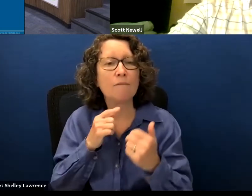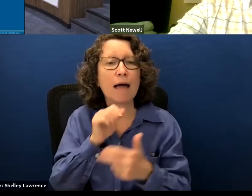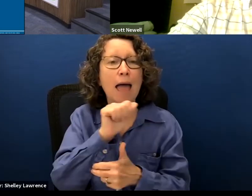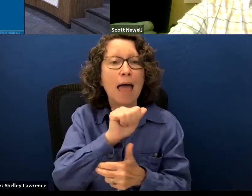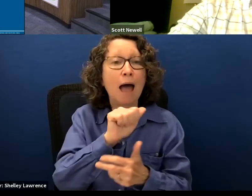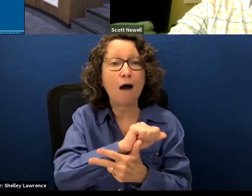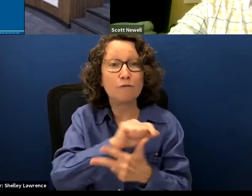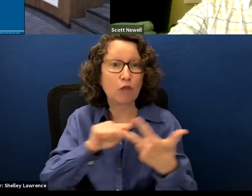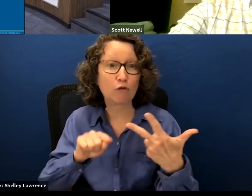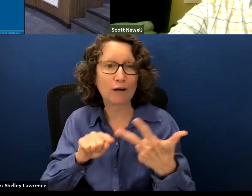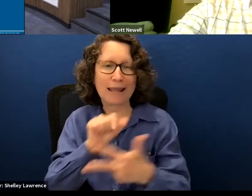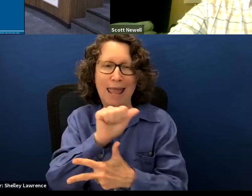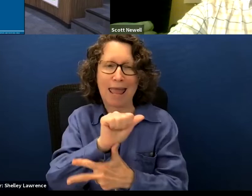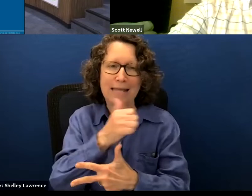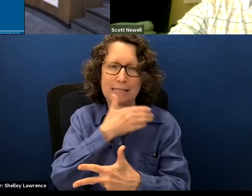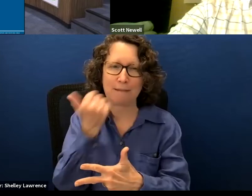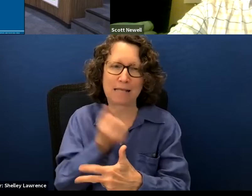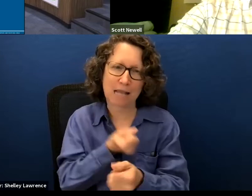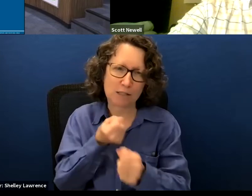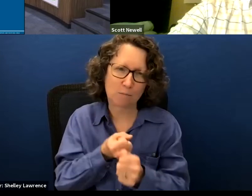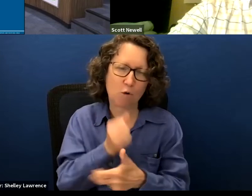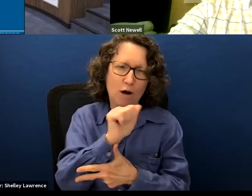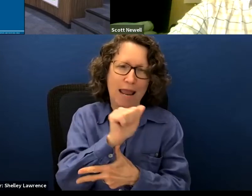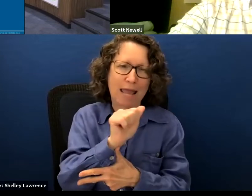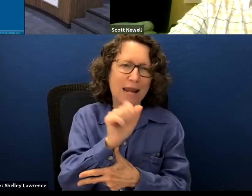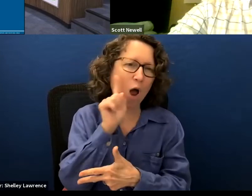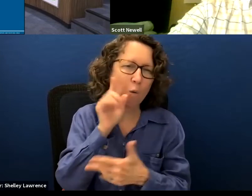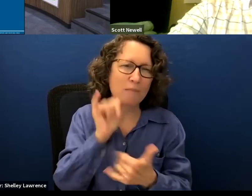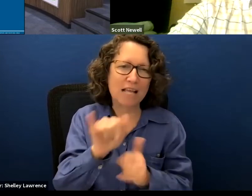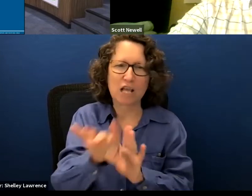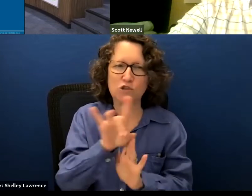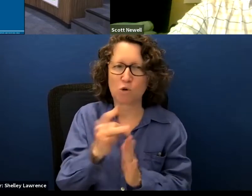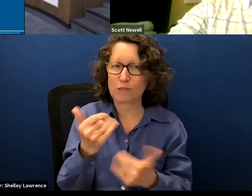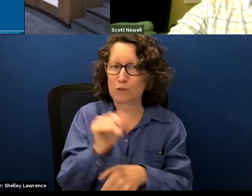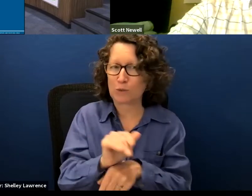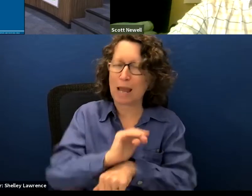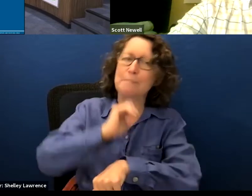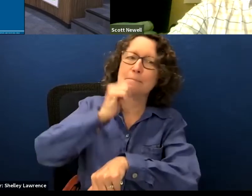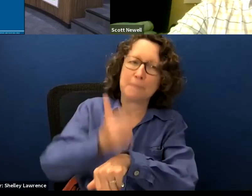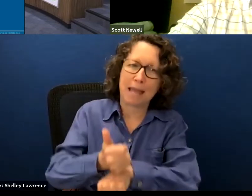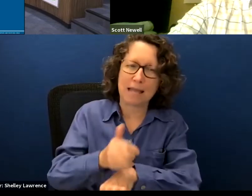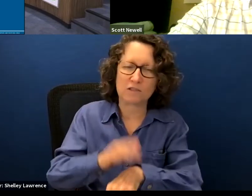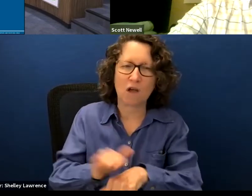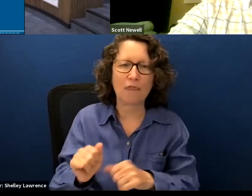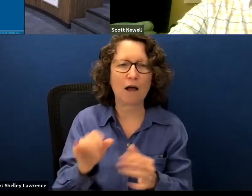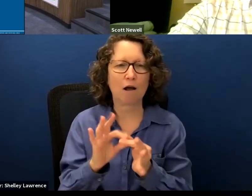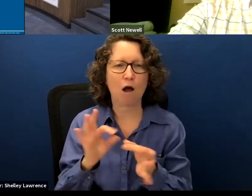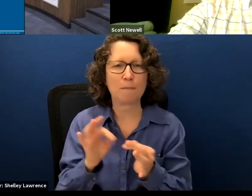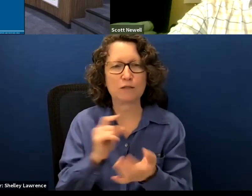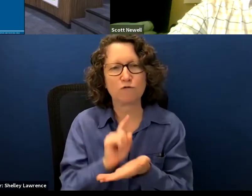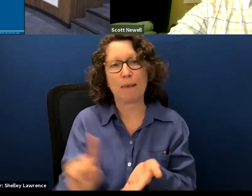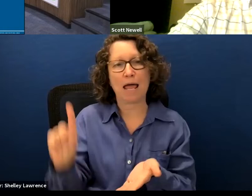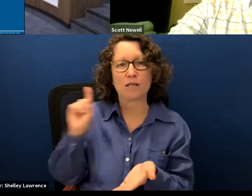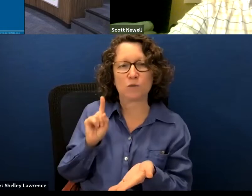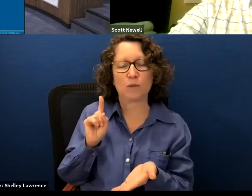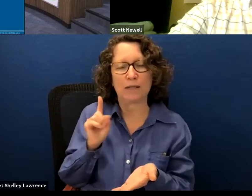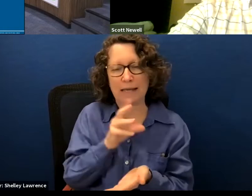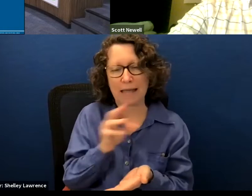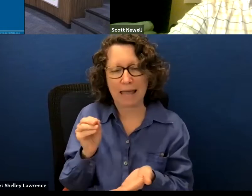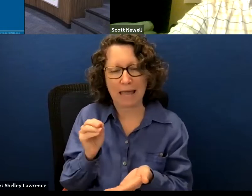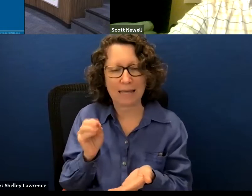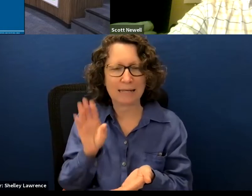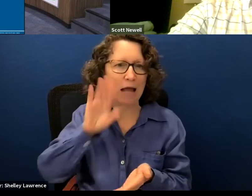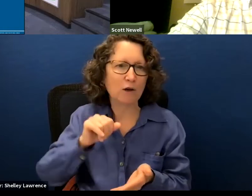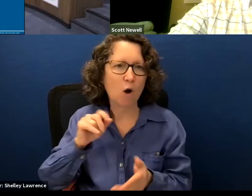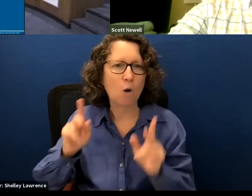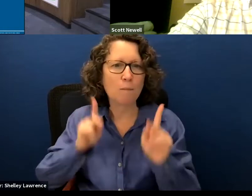the best. So I support that one, and hopefully that's the one that's chosen tonight based on the comments from last week. And I know the